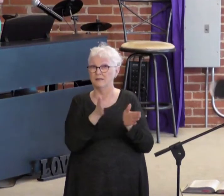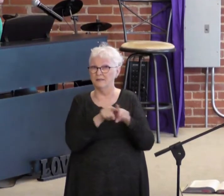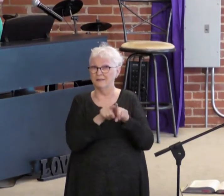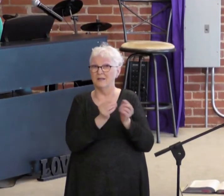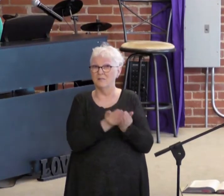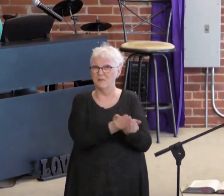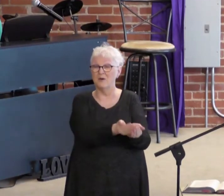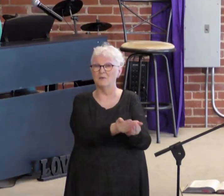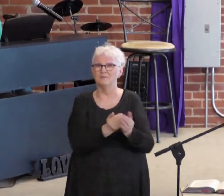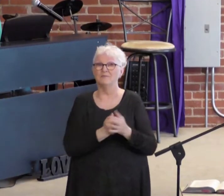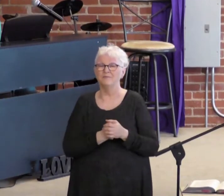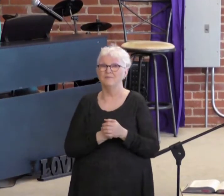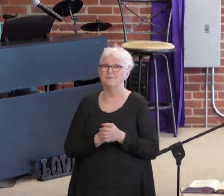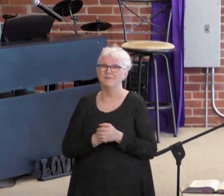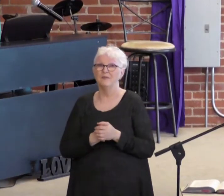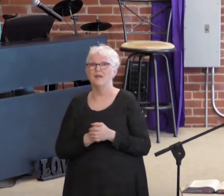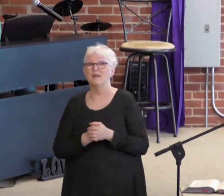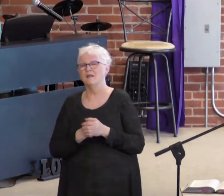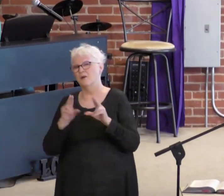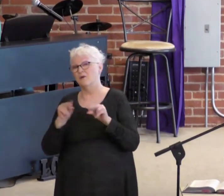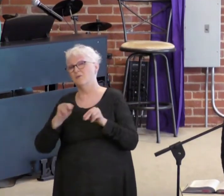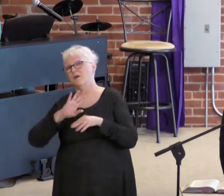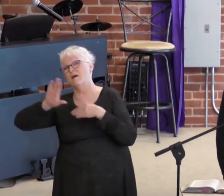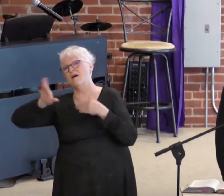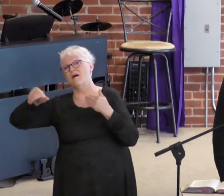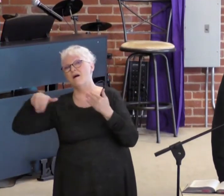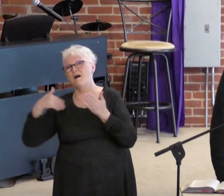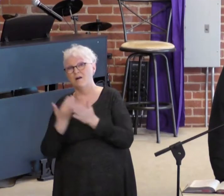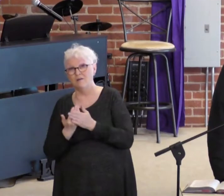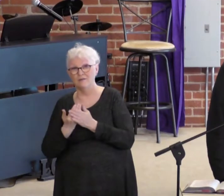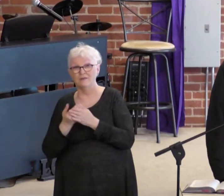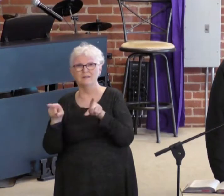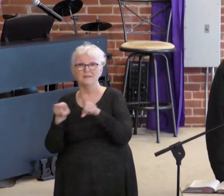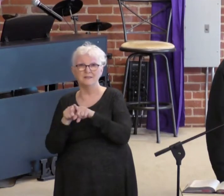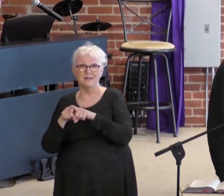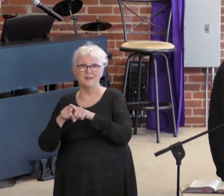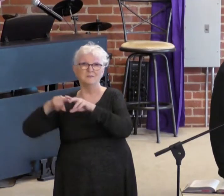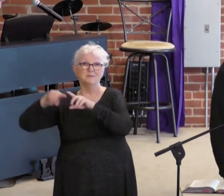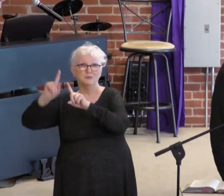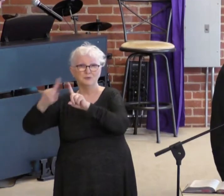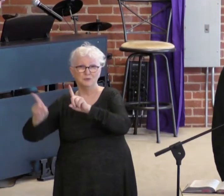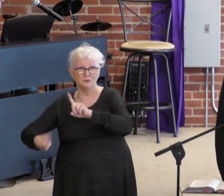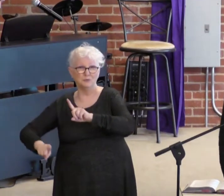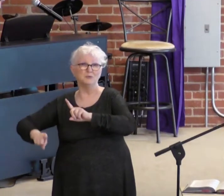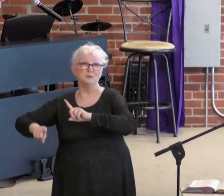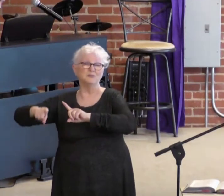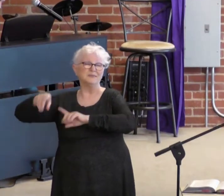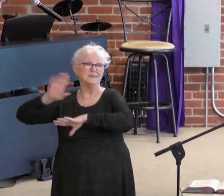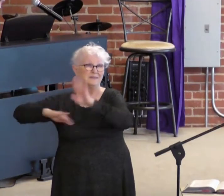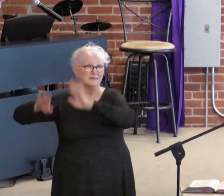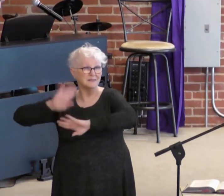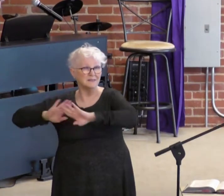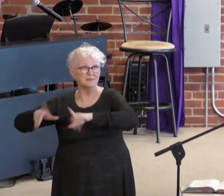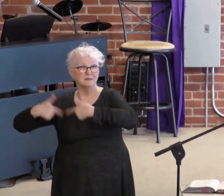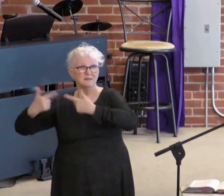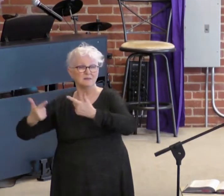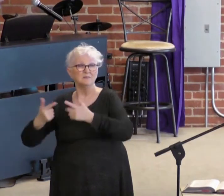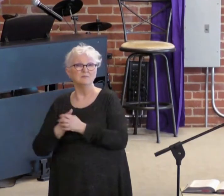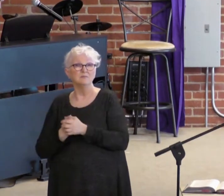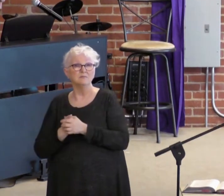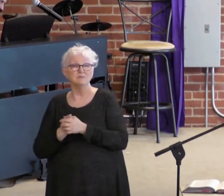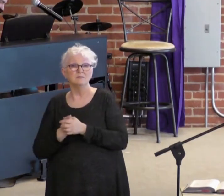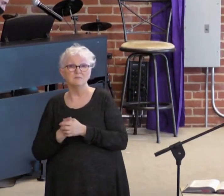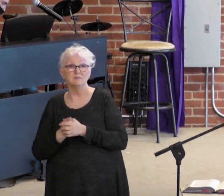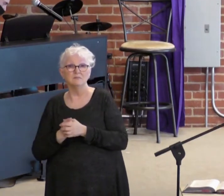are all in the same storms of life. Really, we're in the same